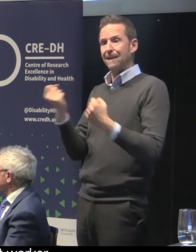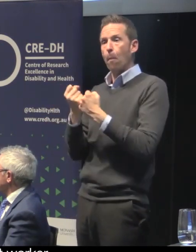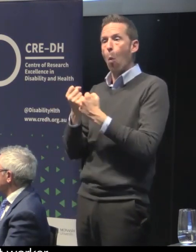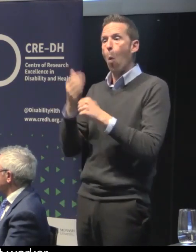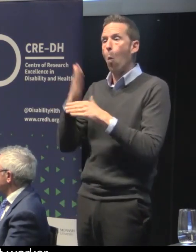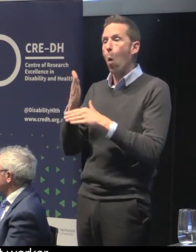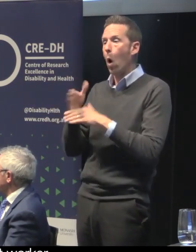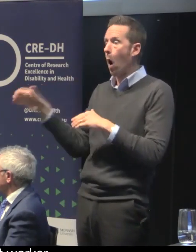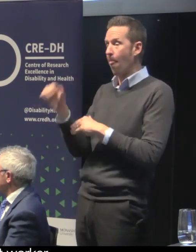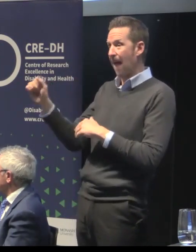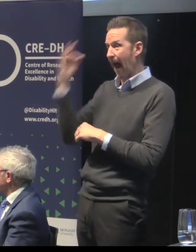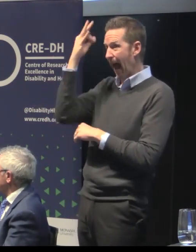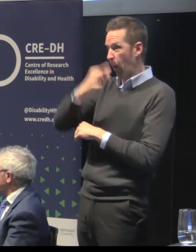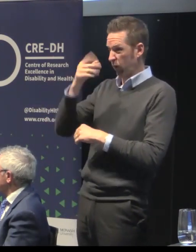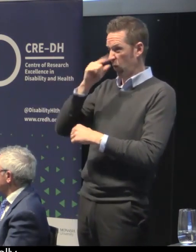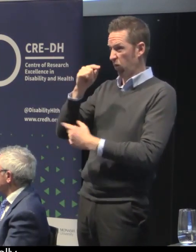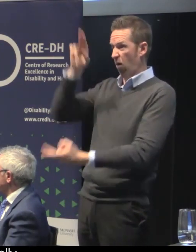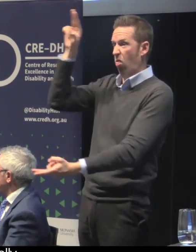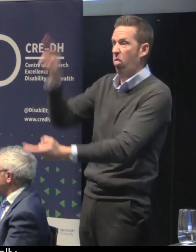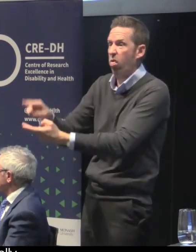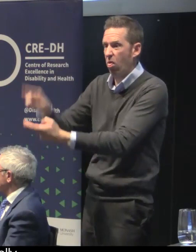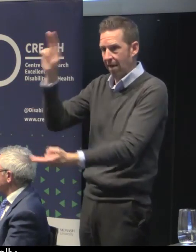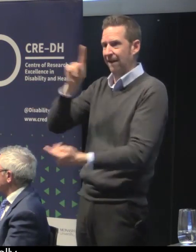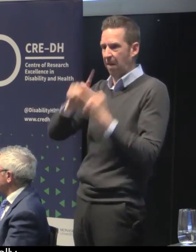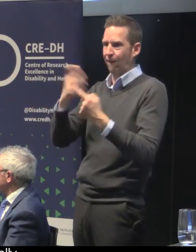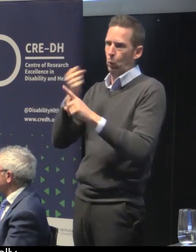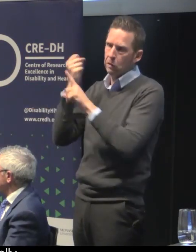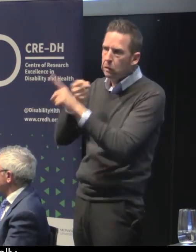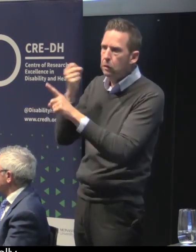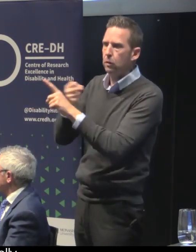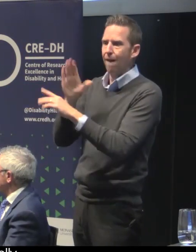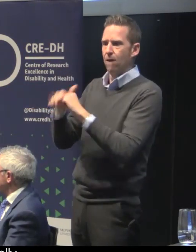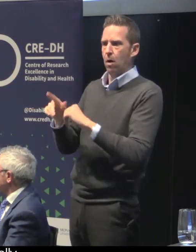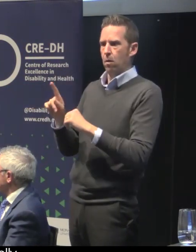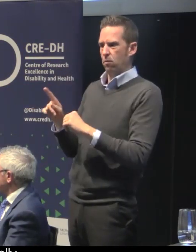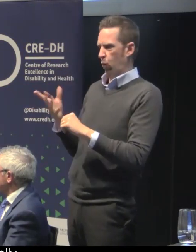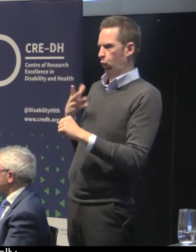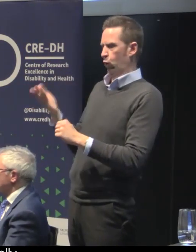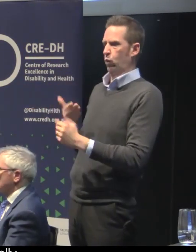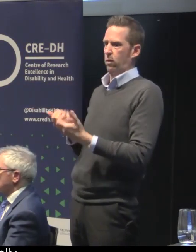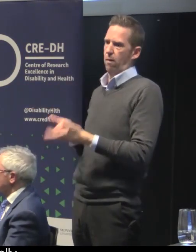as well as up. So you have to continually fight for the right to, in George's case, pass.